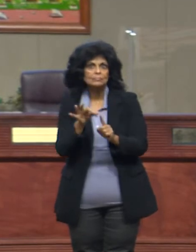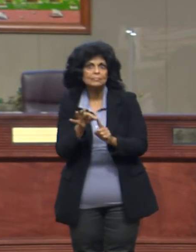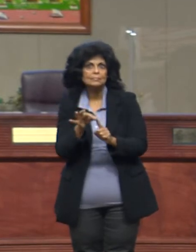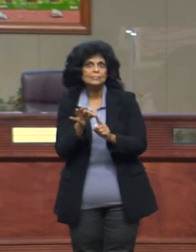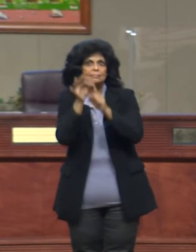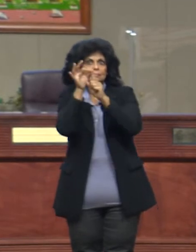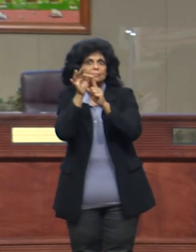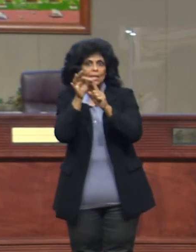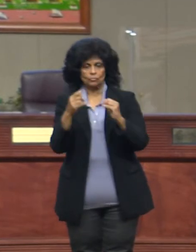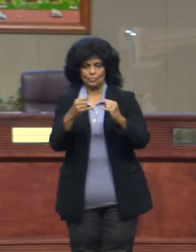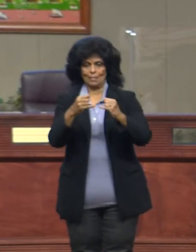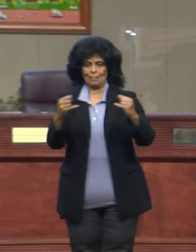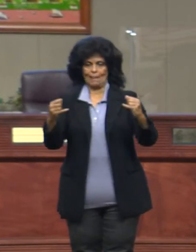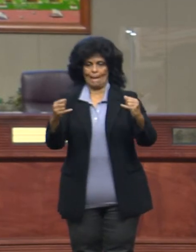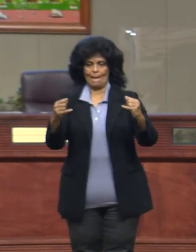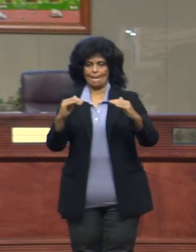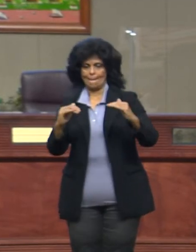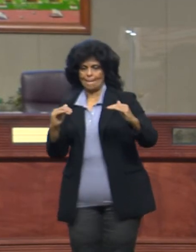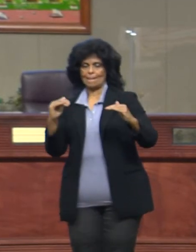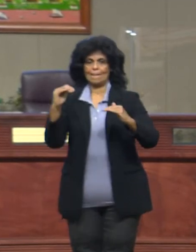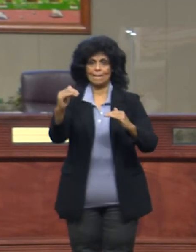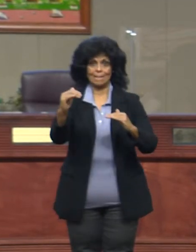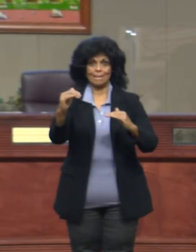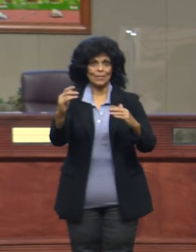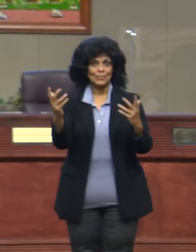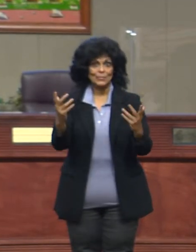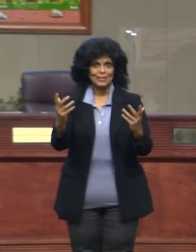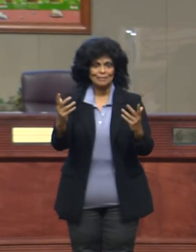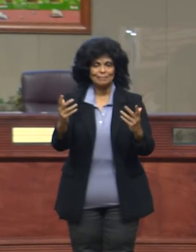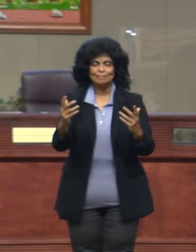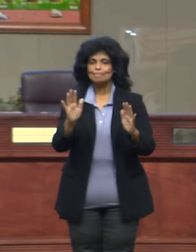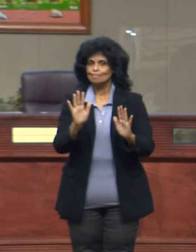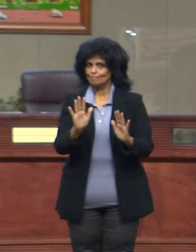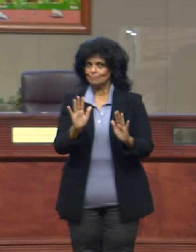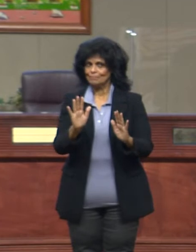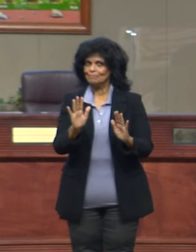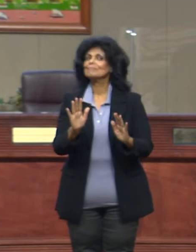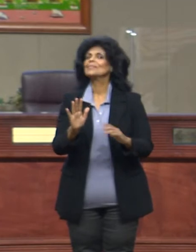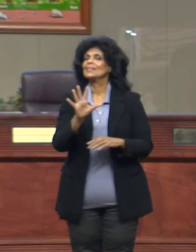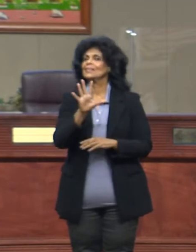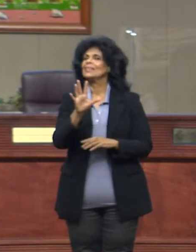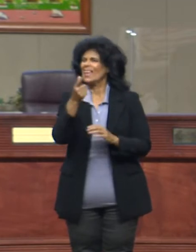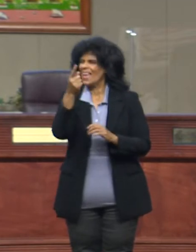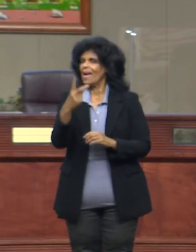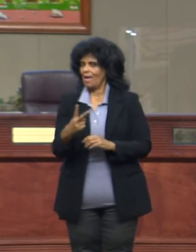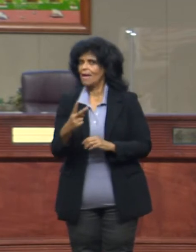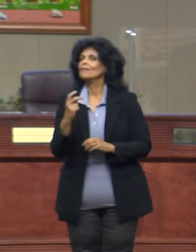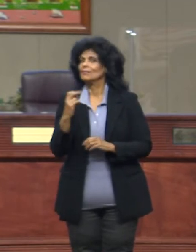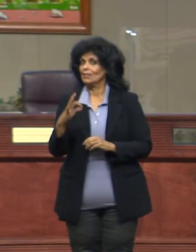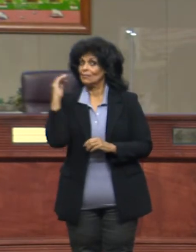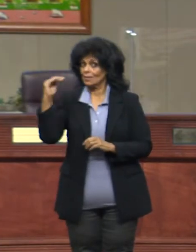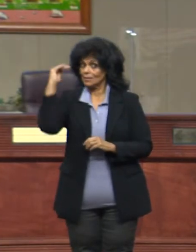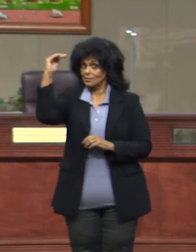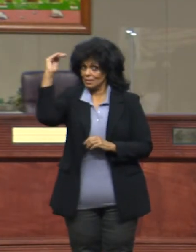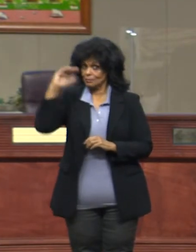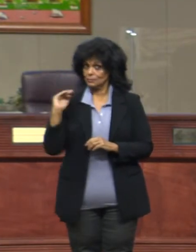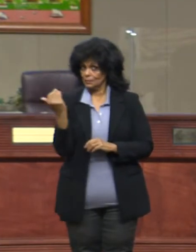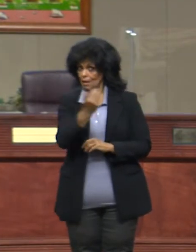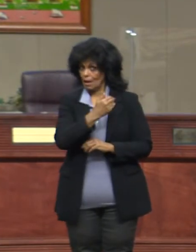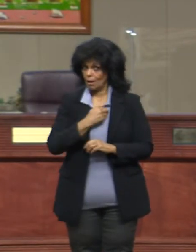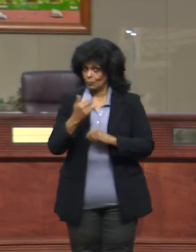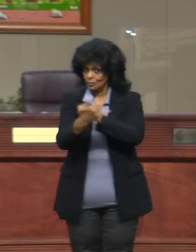we passed an important milestone. At least half of the adults in our country have been